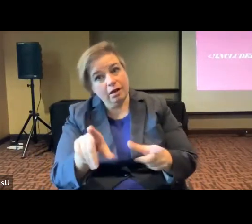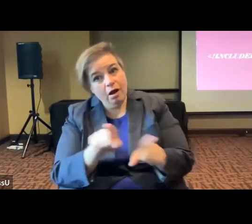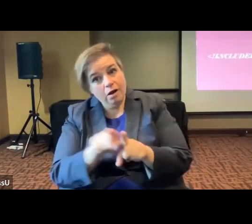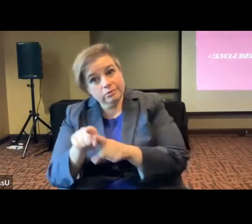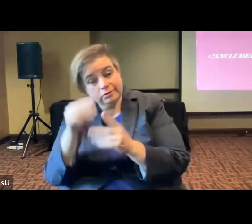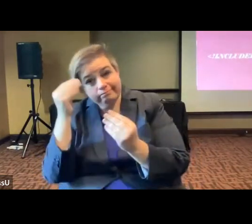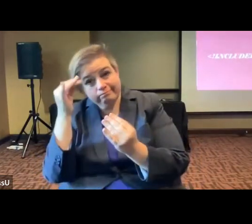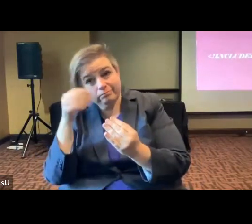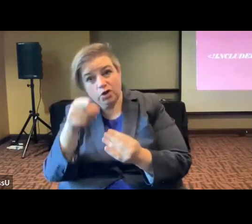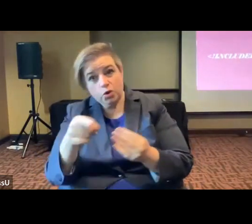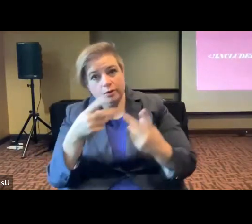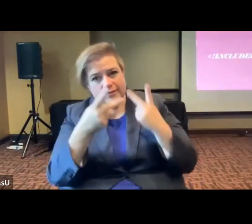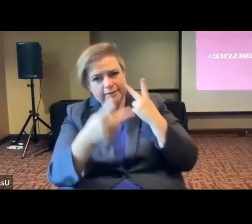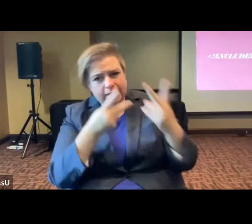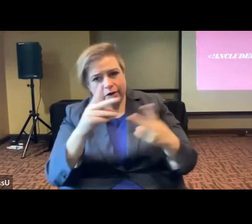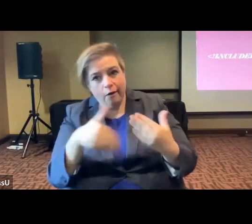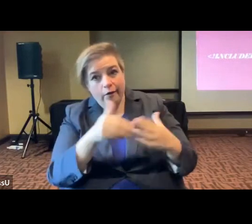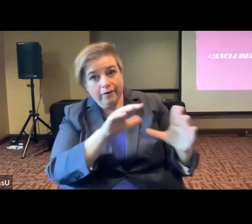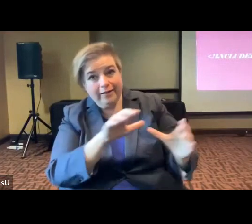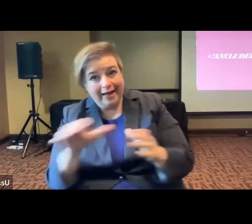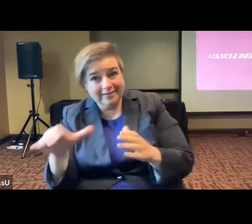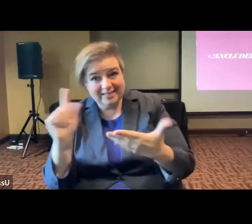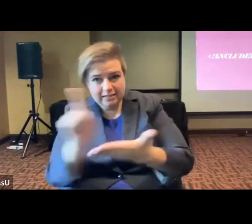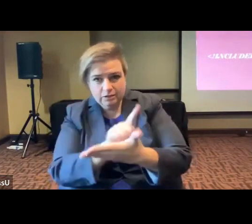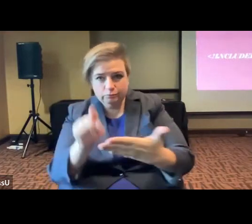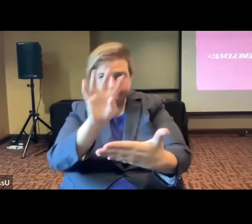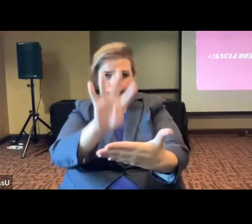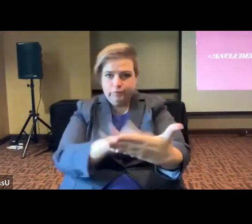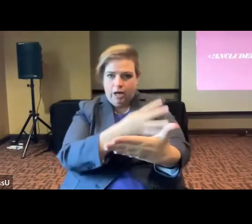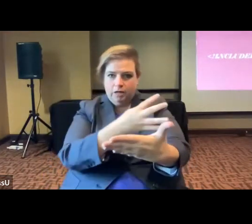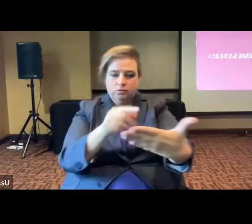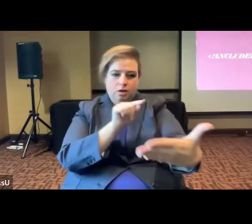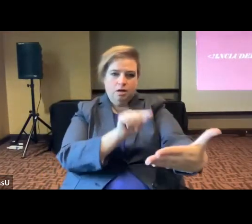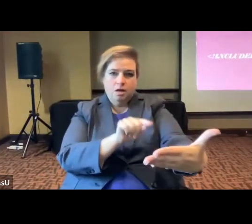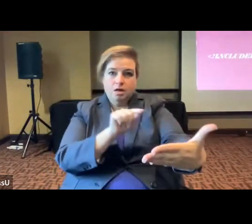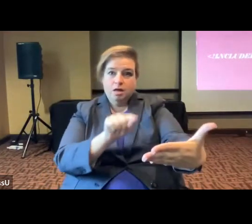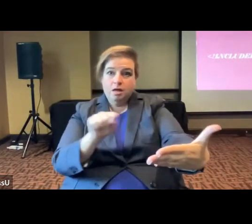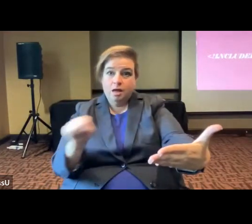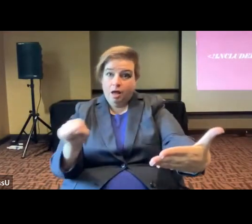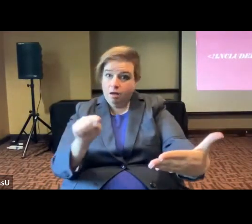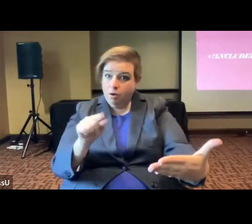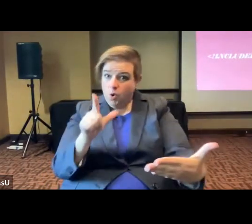all the classes that you've seen that we're going to see this week. That's not all